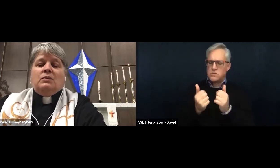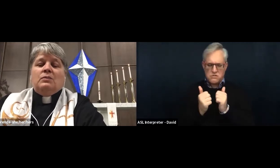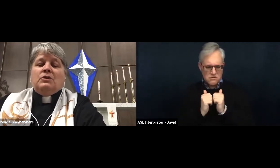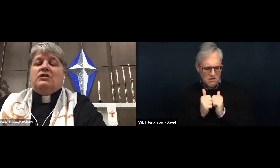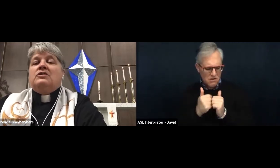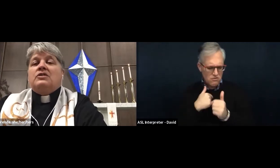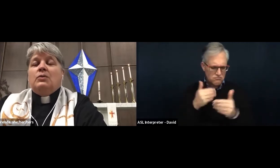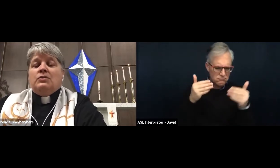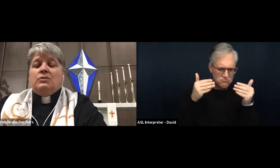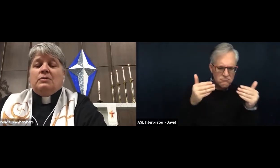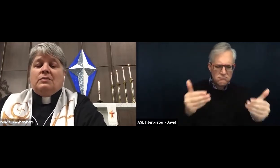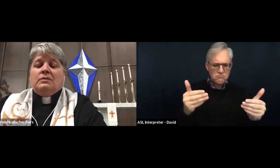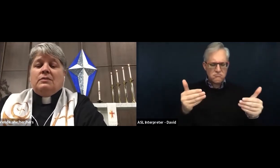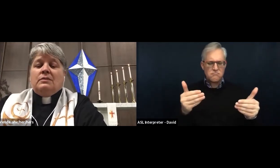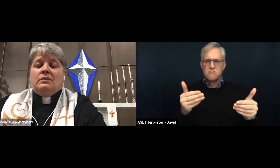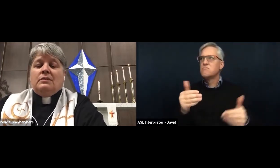Who will Jesus go to?